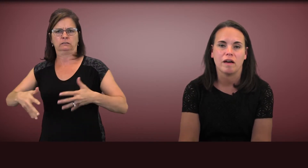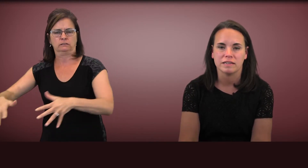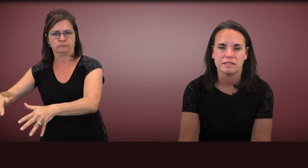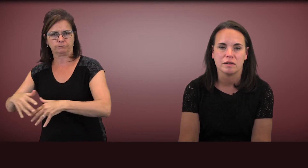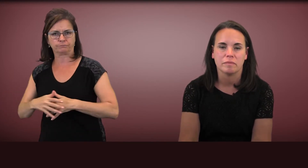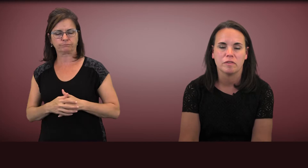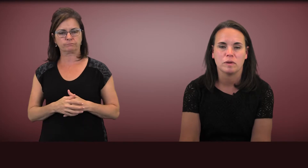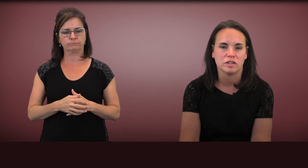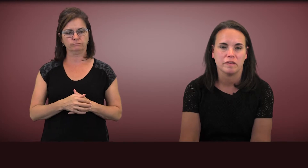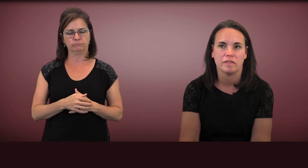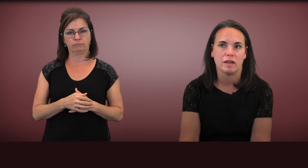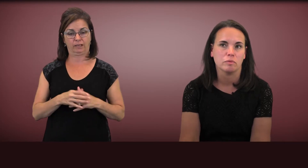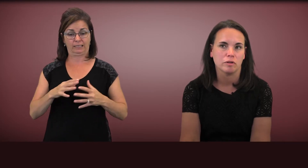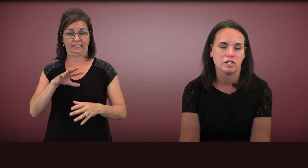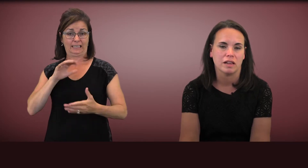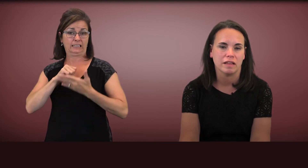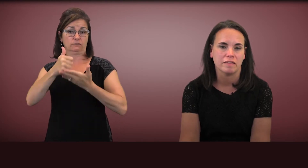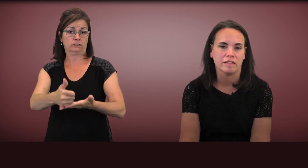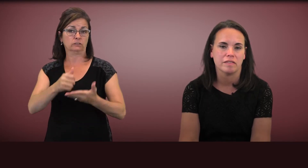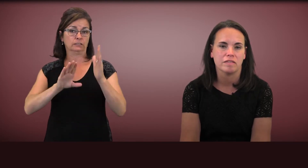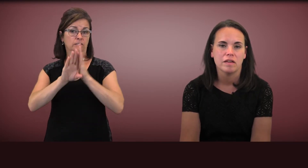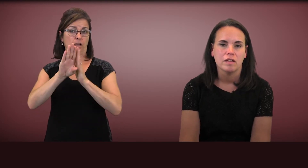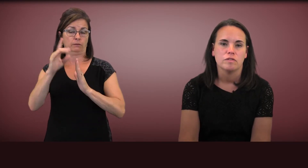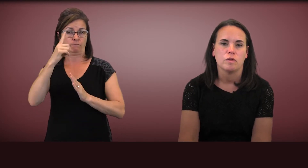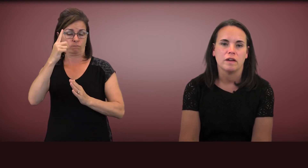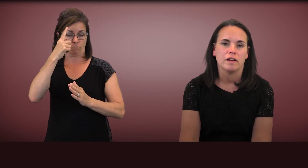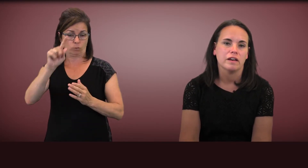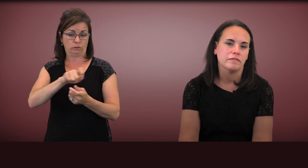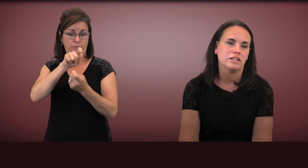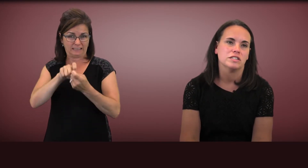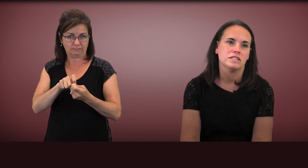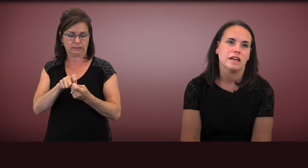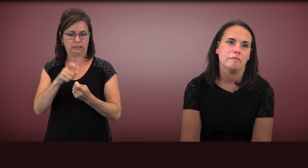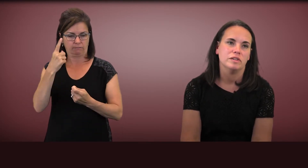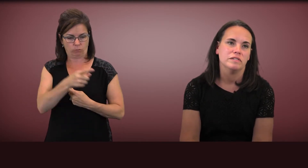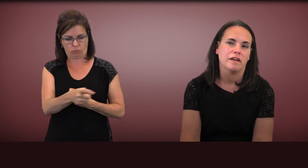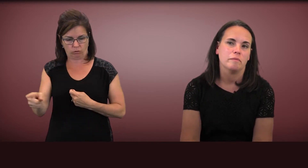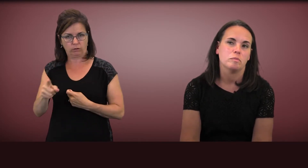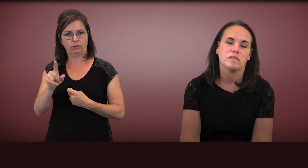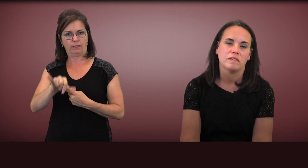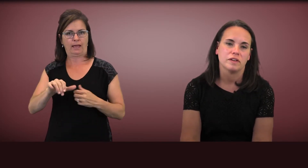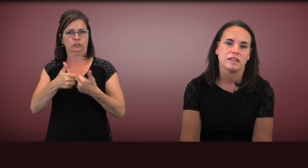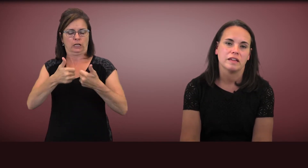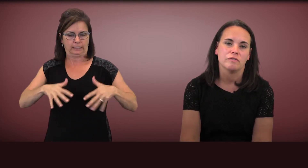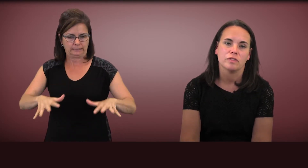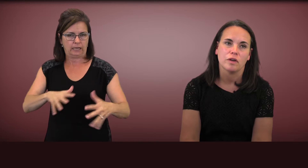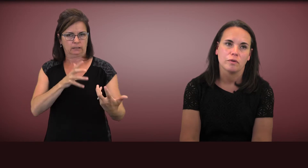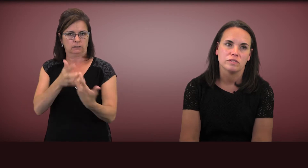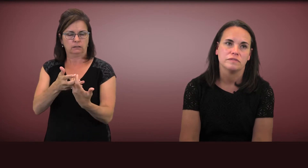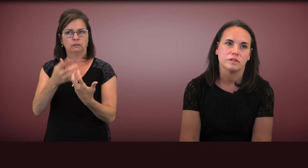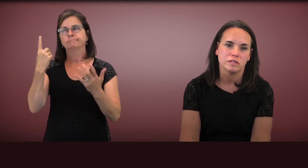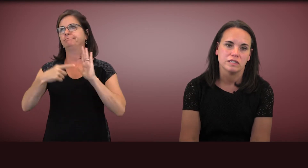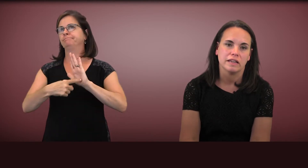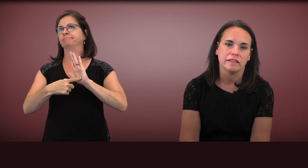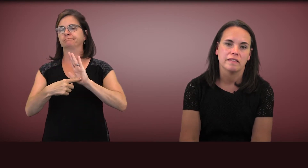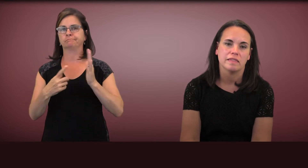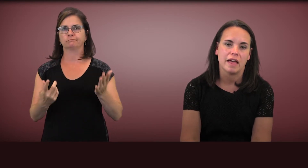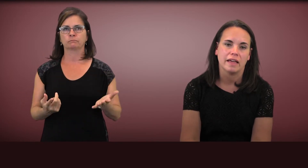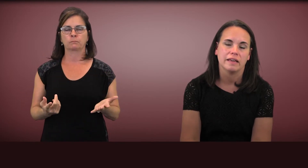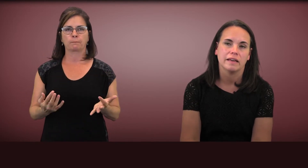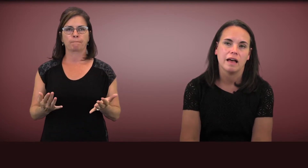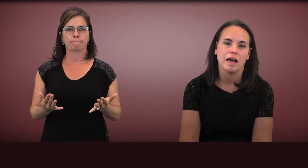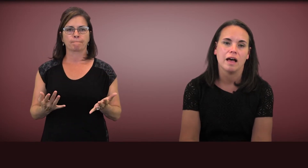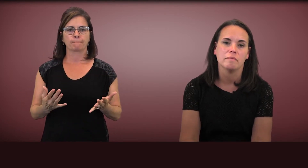adolescents with autism, especially as they approach adolescence. So there are interventions that have been developed specifically for those